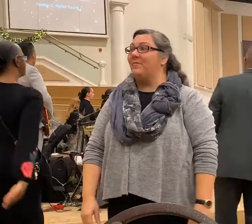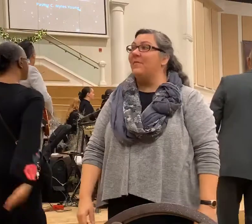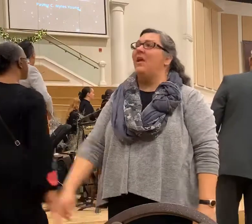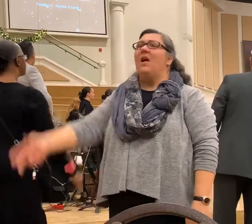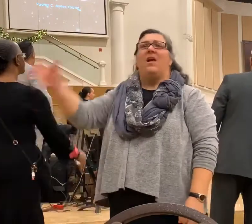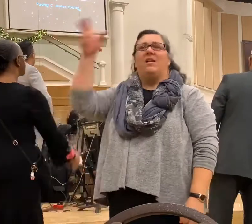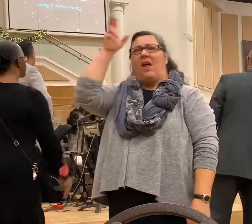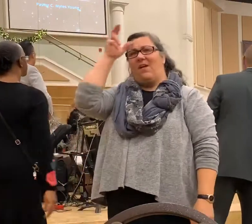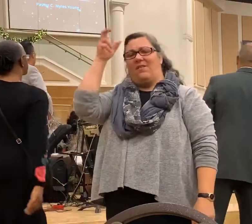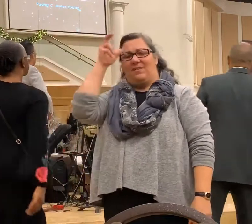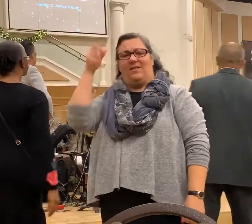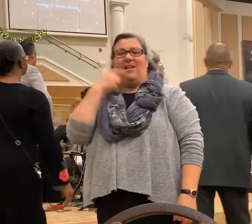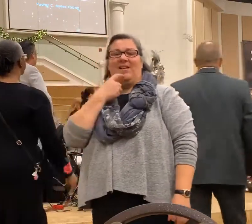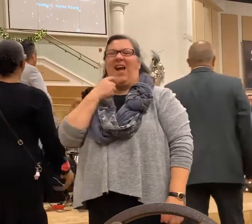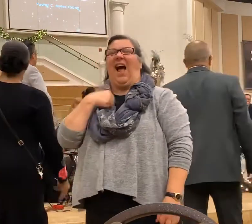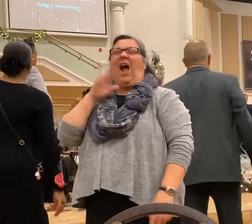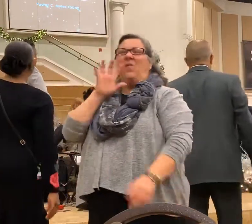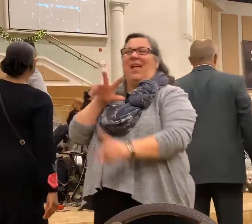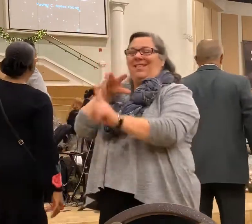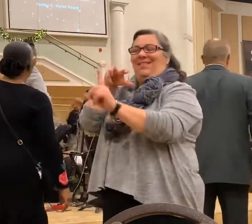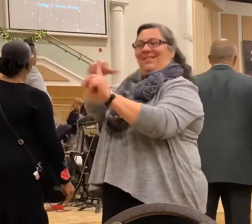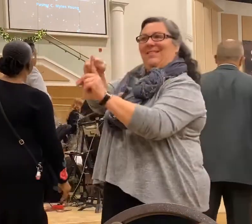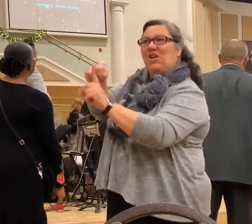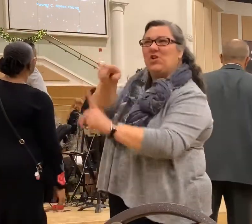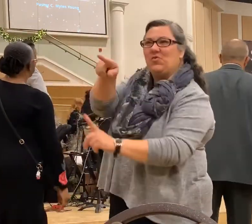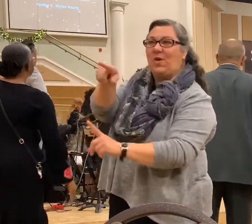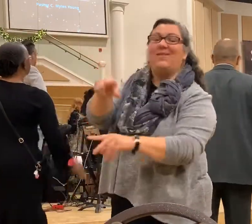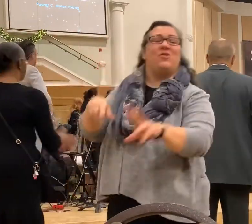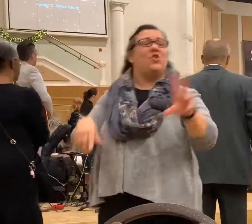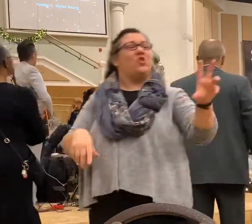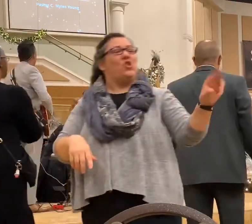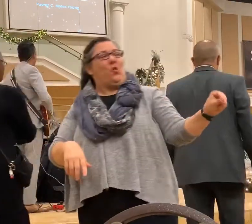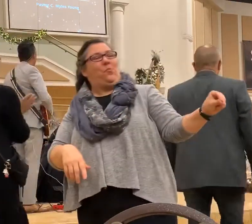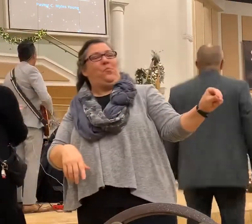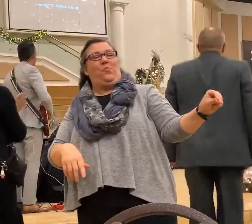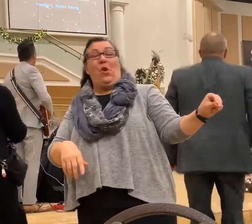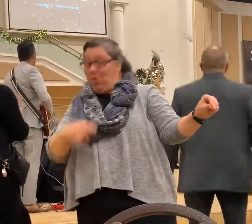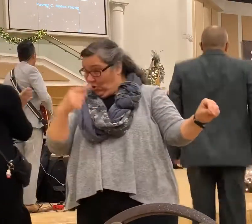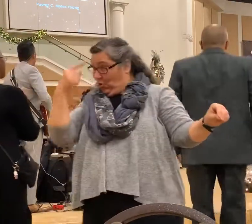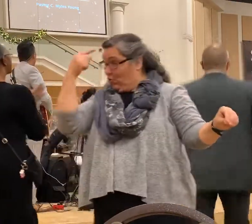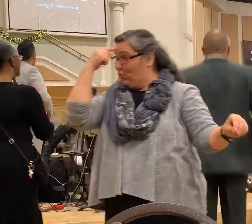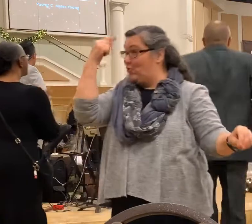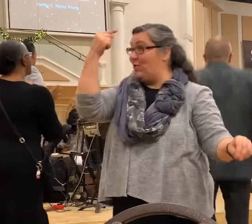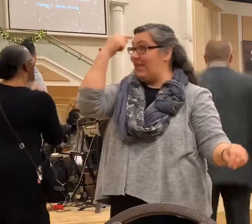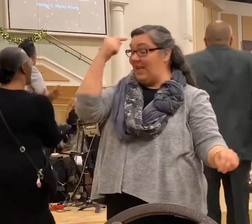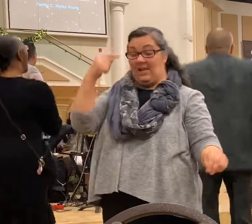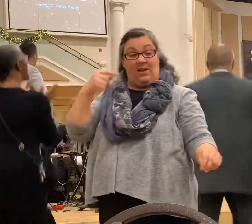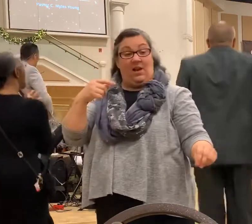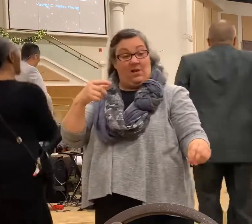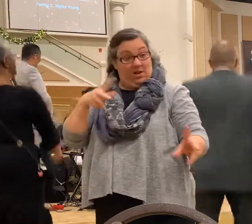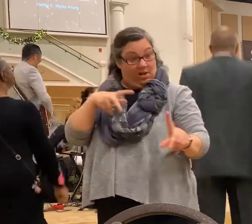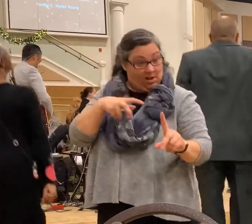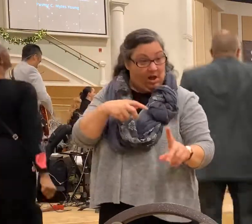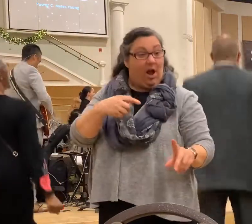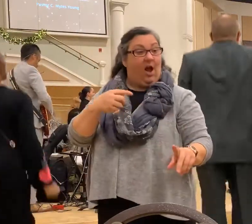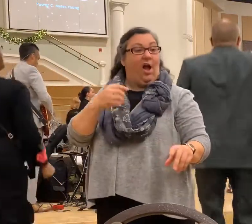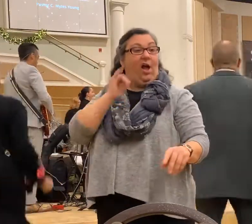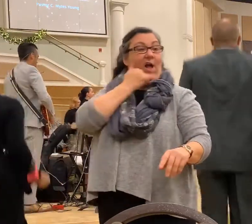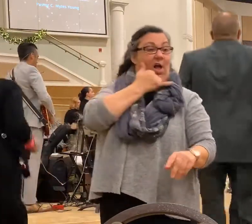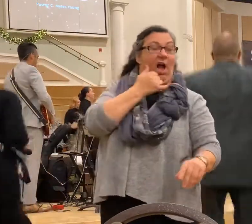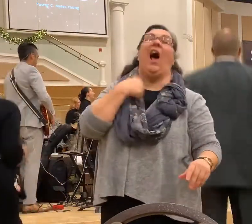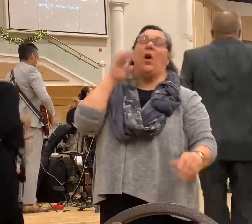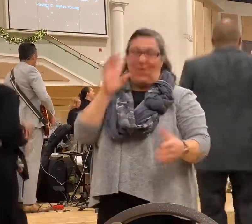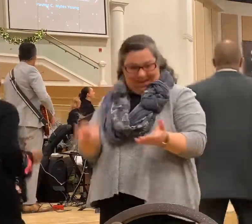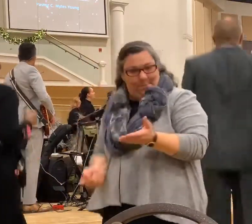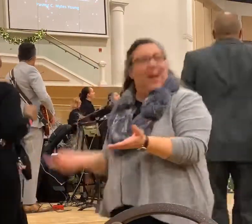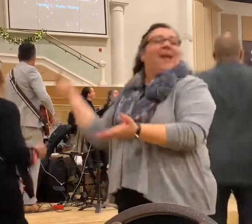The devil said, I'm going to get you. I'm going to say, no, you're not. Because just when you think, I'm going to get back on that rock next week, I'm going